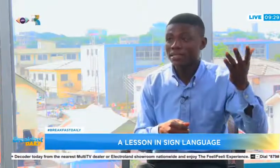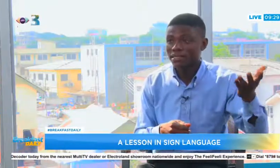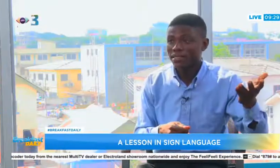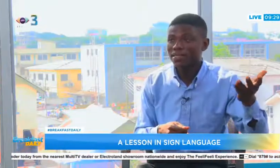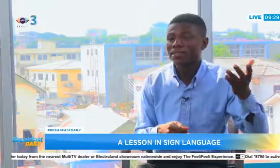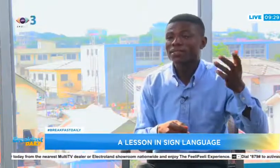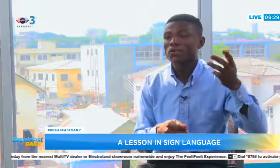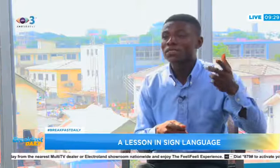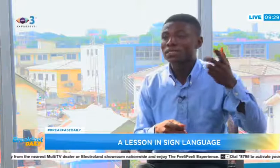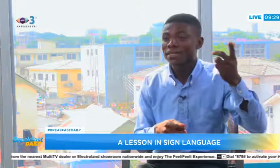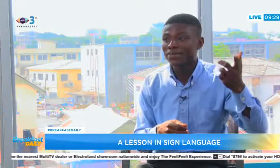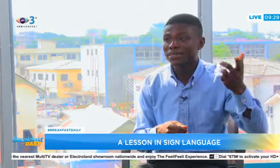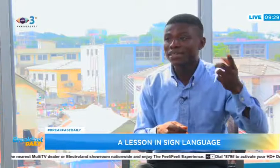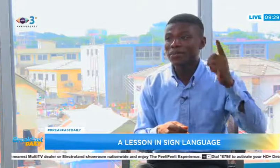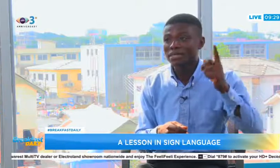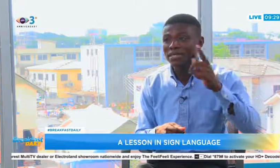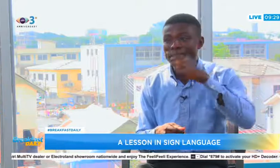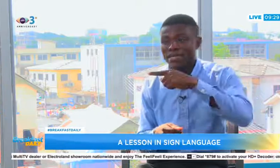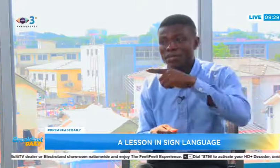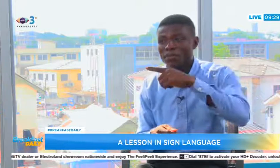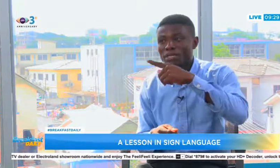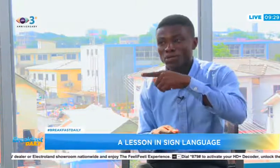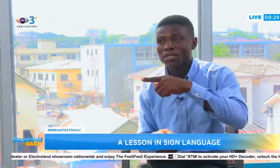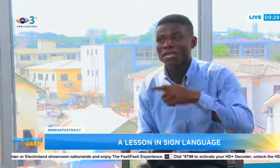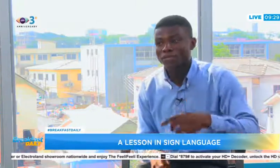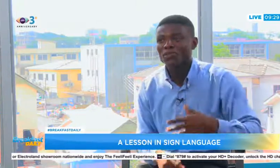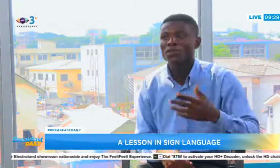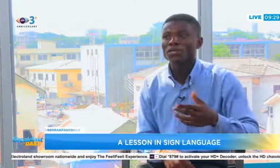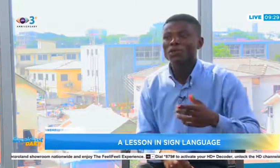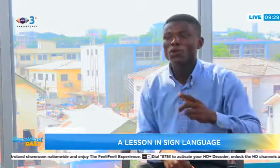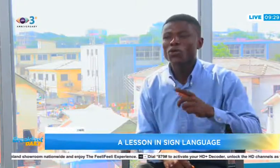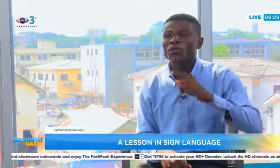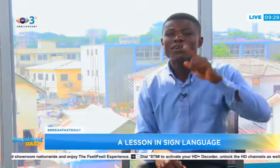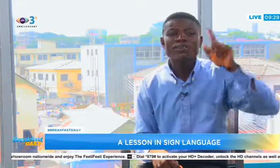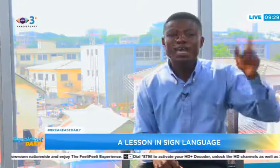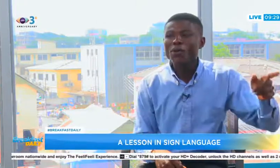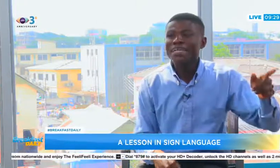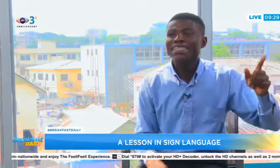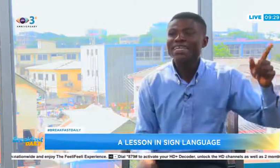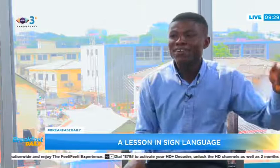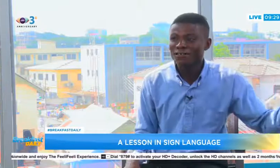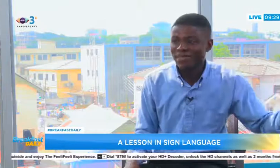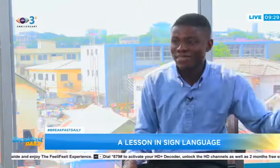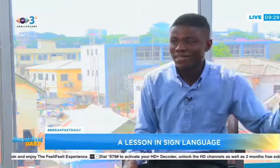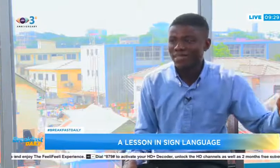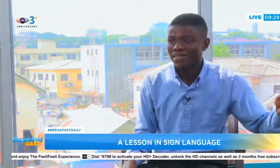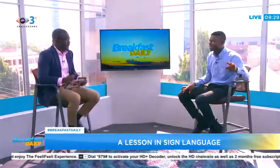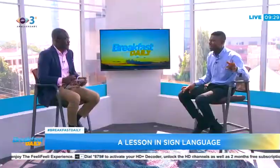lady who is deaf and I'm blind. The last time, Yeah, I the one you spoke- brought, yeah, you came so- with her. No, Yeah. for Oh, a that one different is person. a deaf person. Okay, she's deaf. Yes.